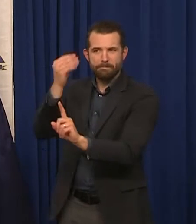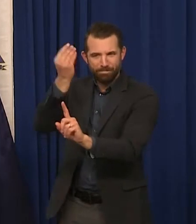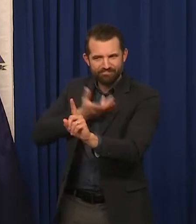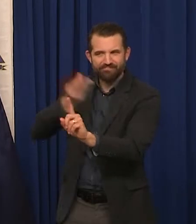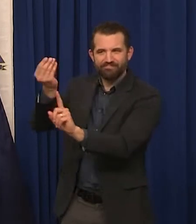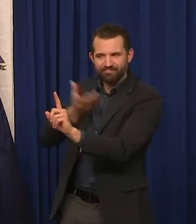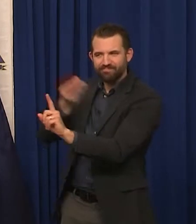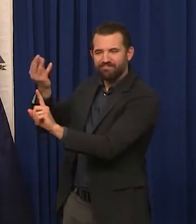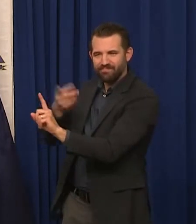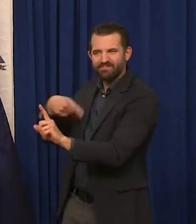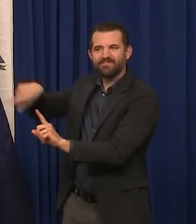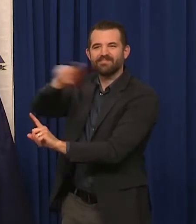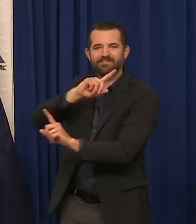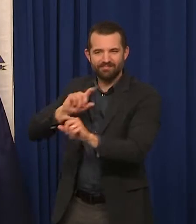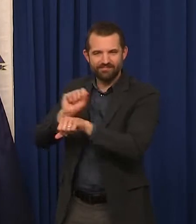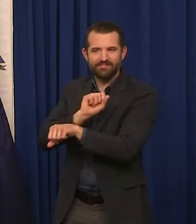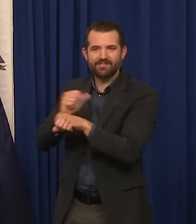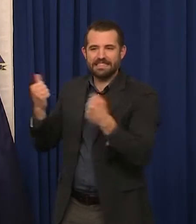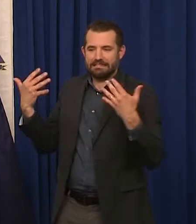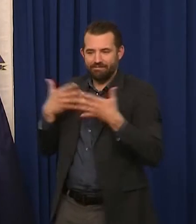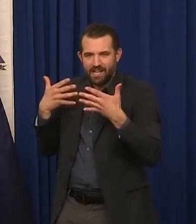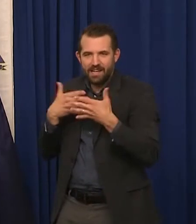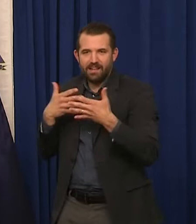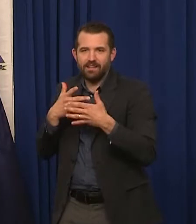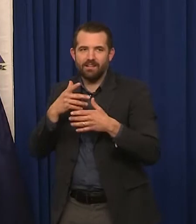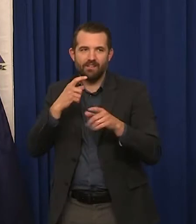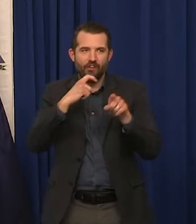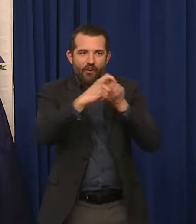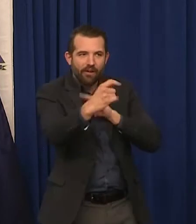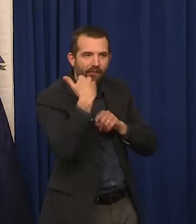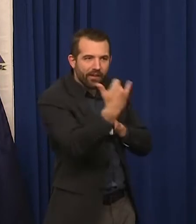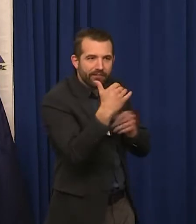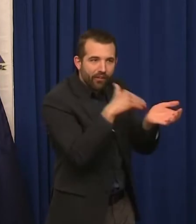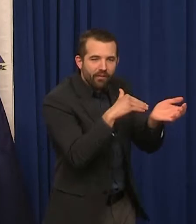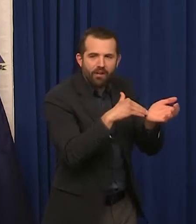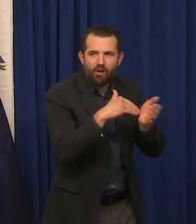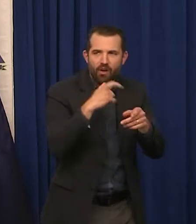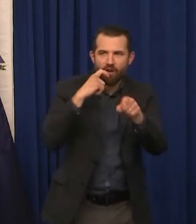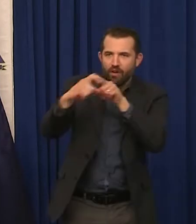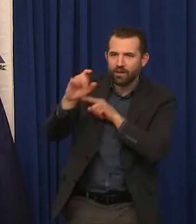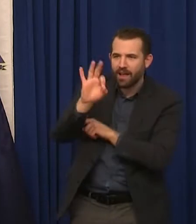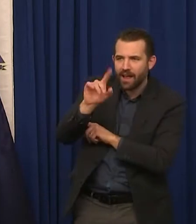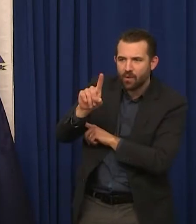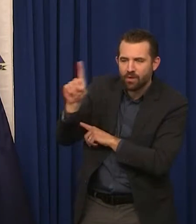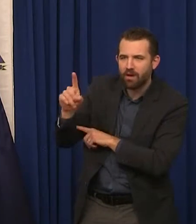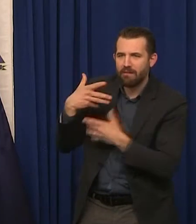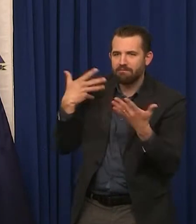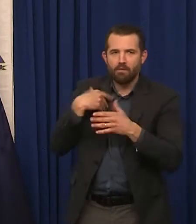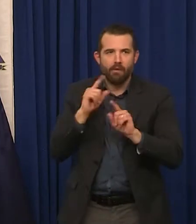911, and folks are afraid to go to the ER, even if they might be acutely ill.